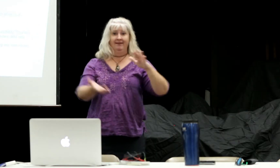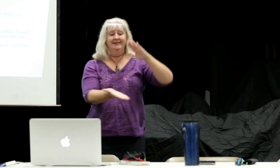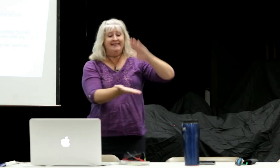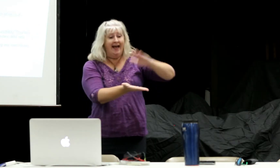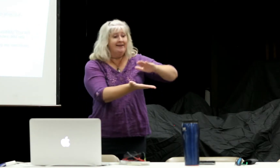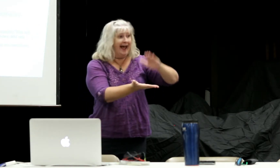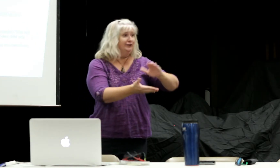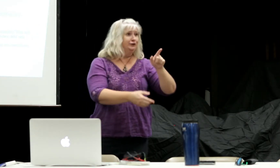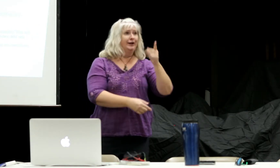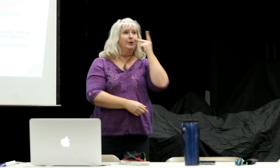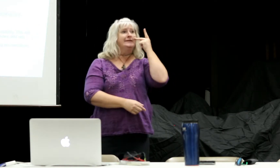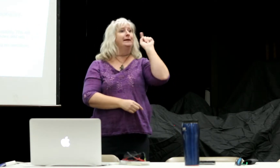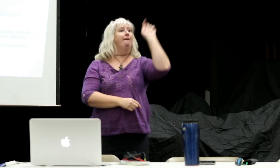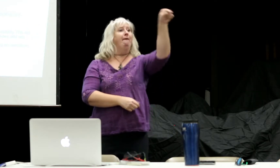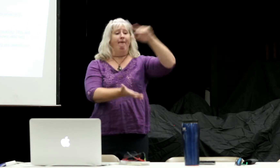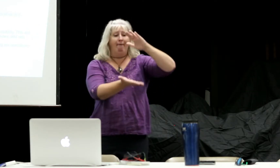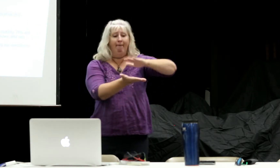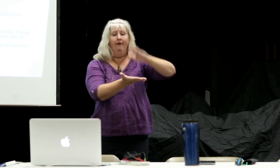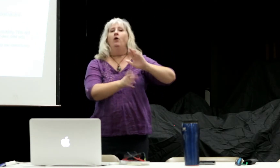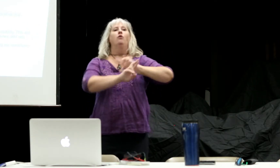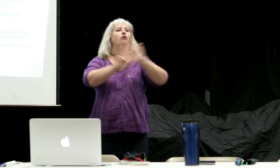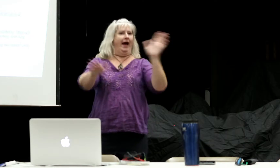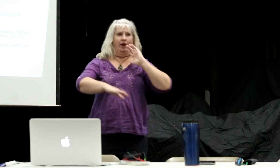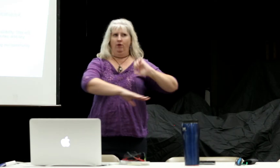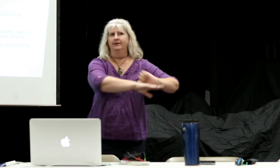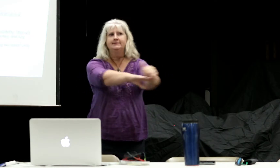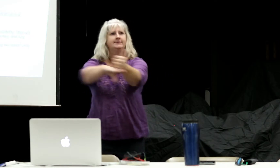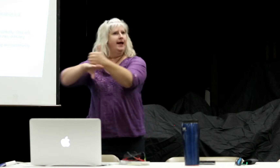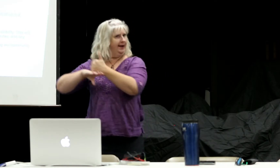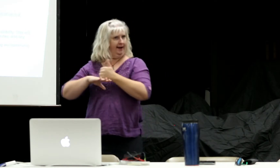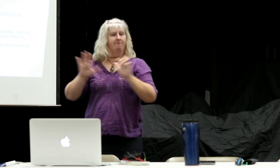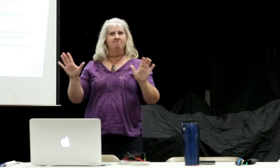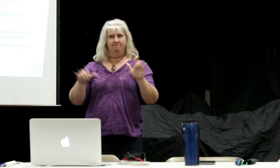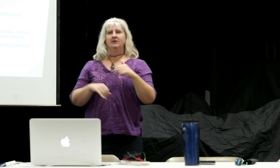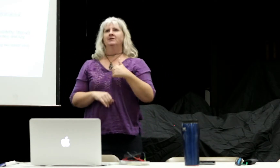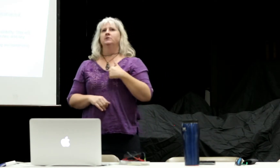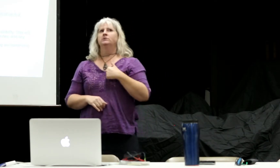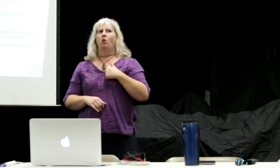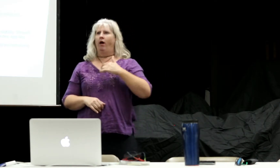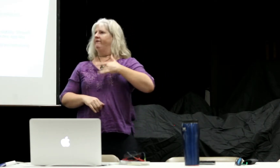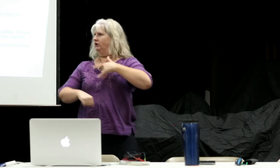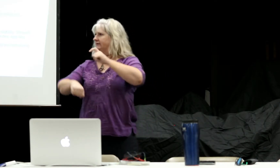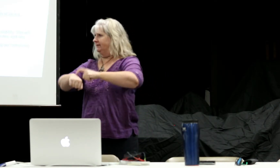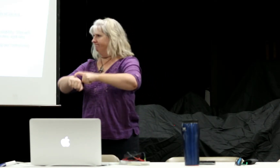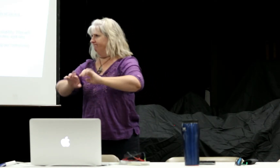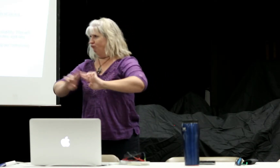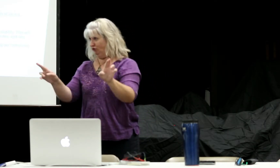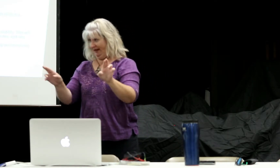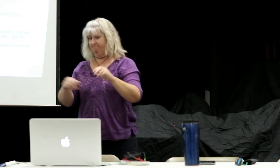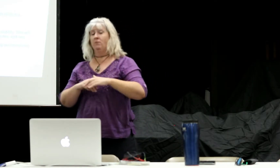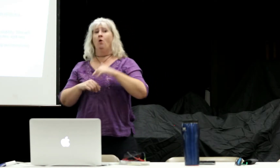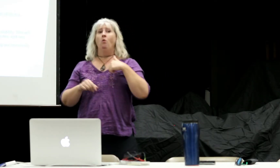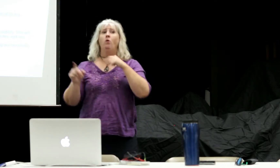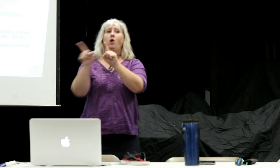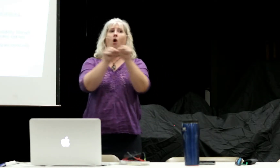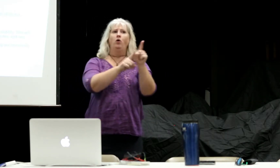ready to distribute. We will have hand sanitizer at various sanitation stations, and we want to make sure that